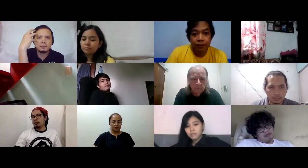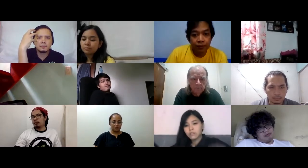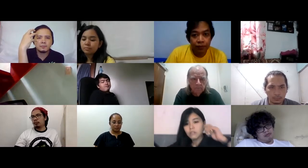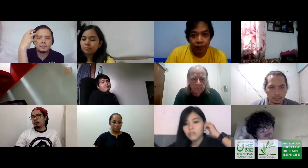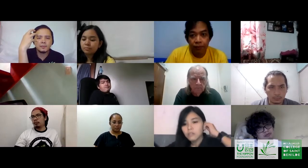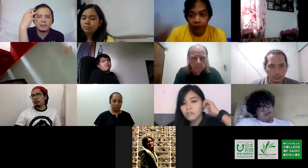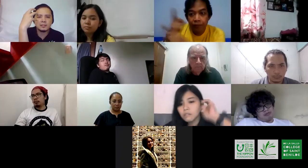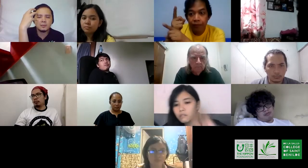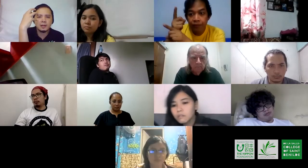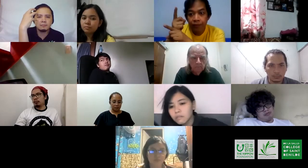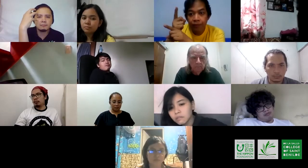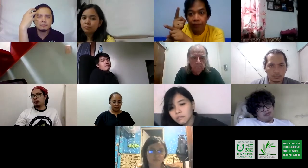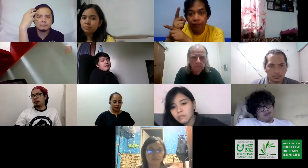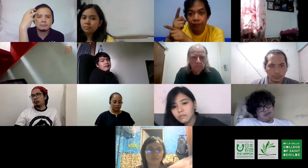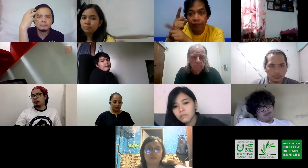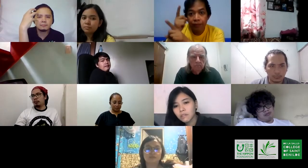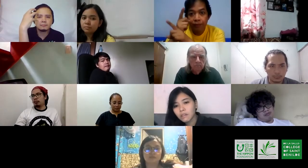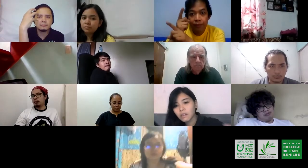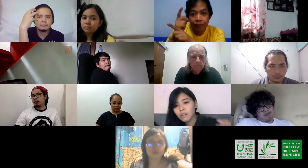name. That's the one.